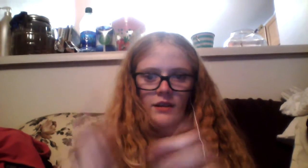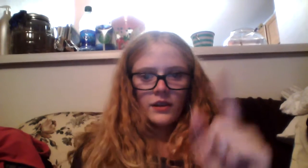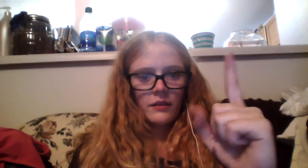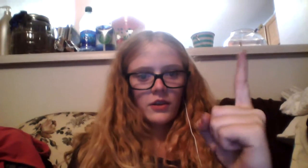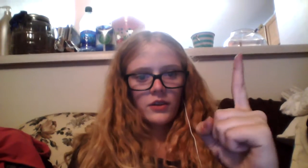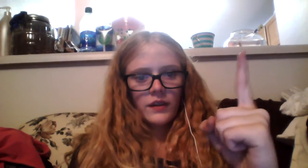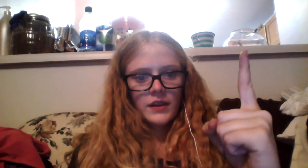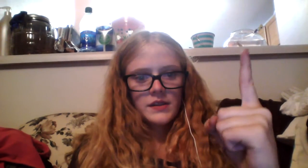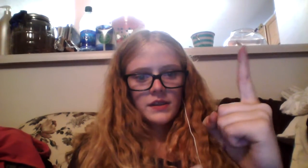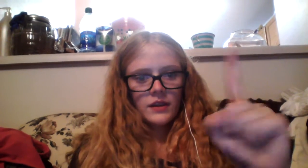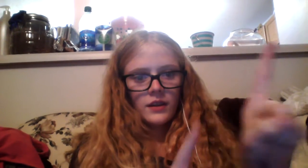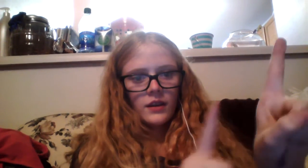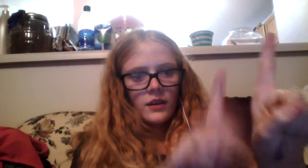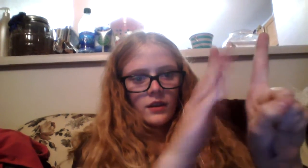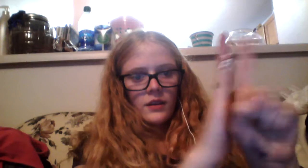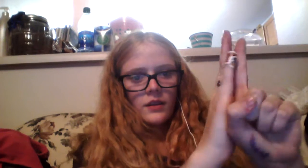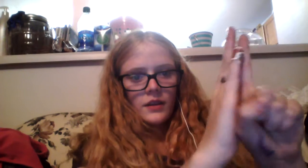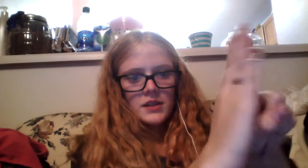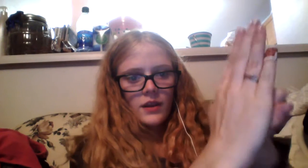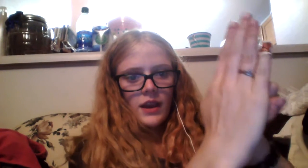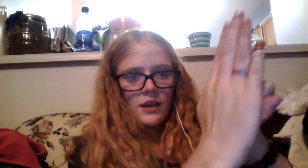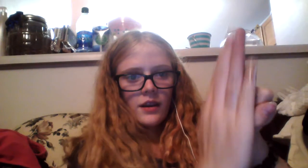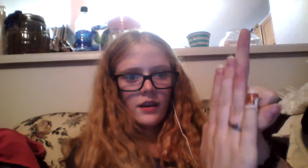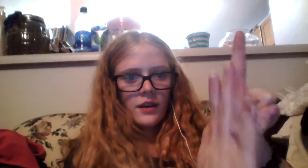Okay, I'm gonna do this. This way.